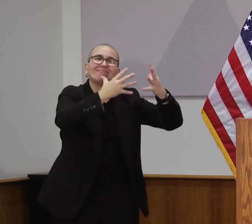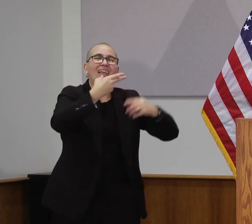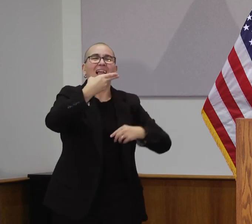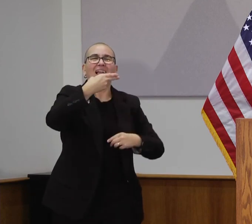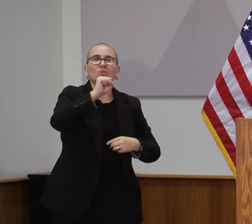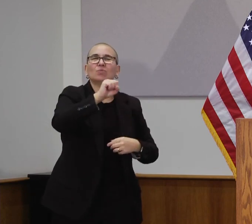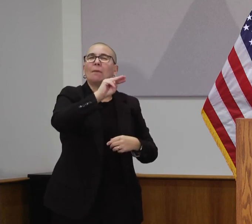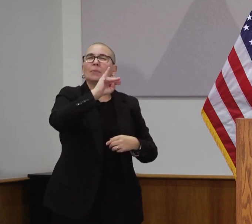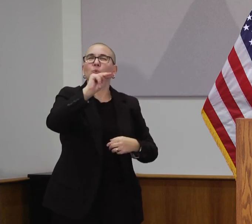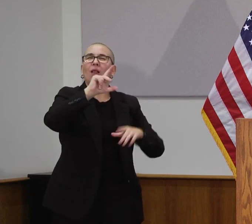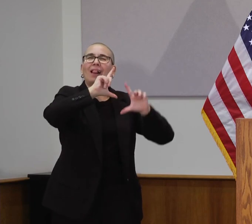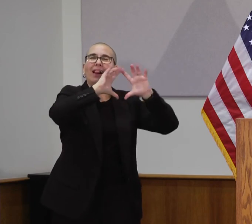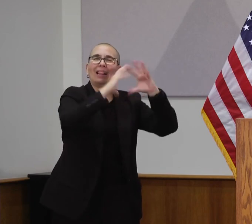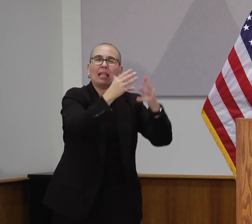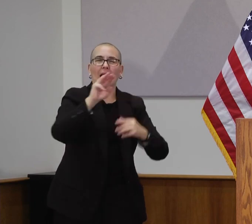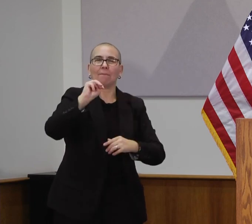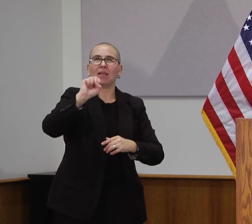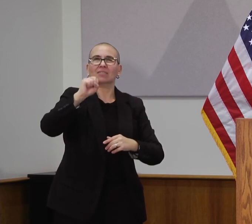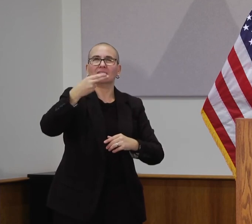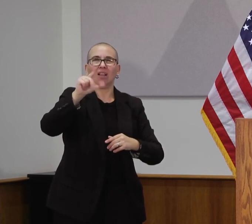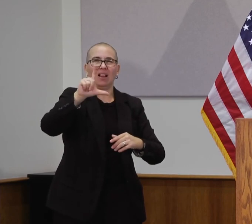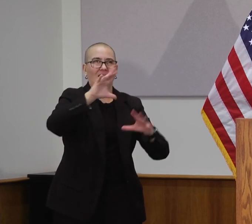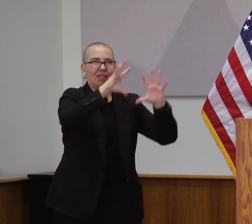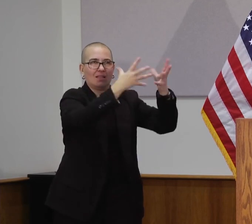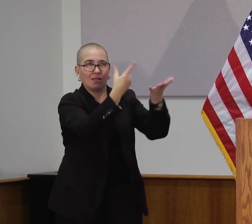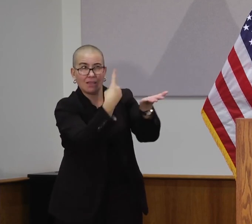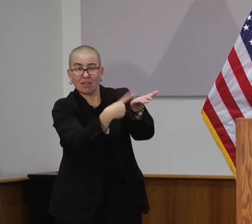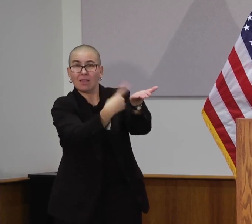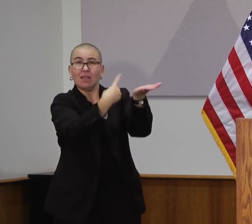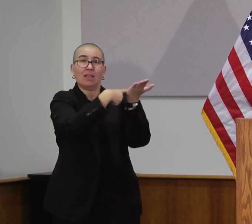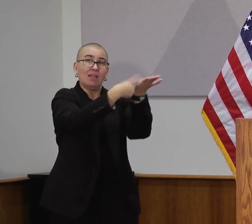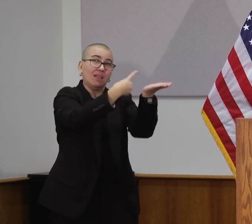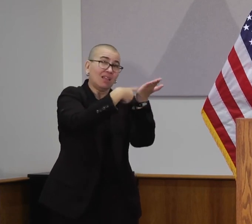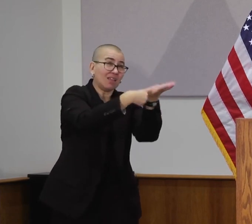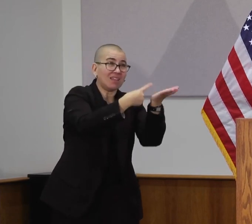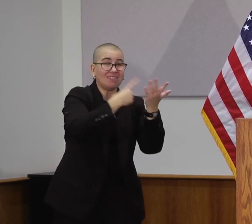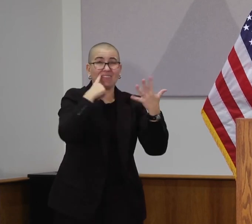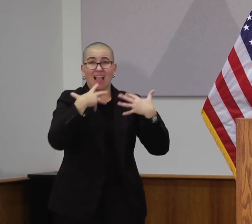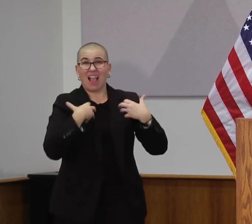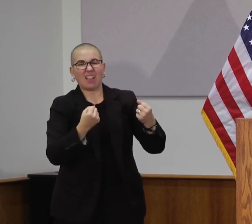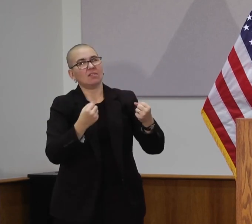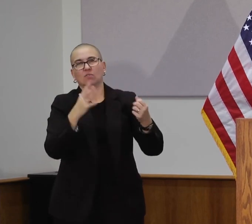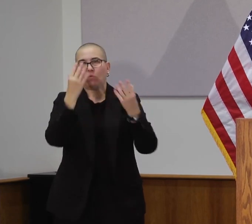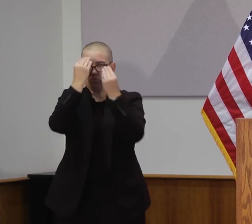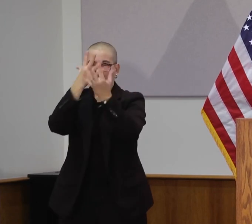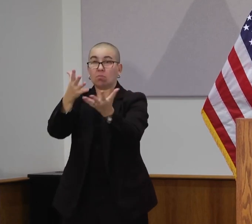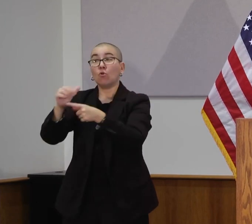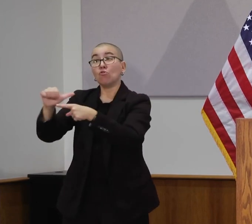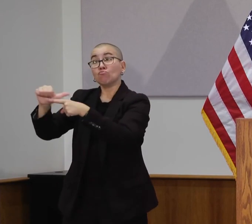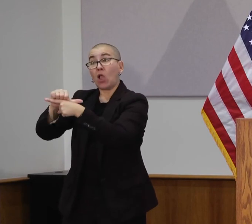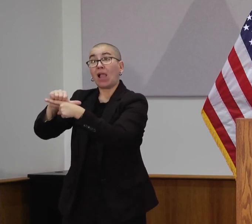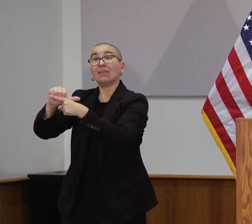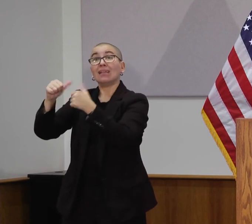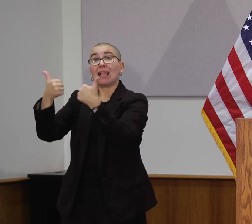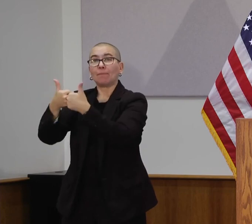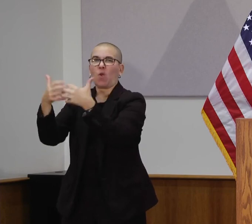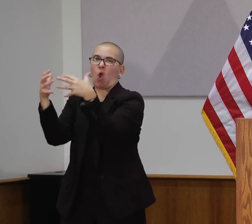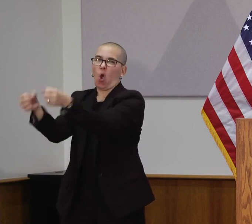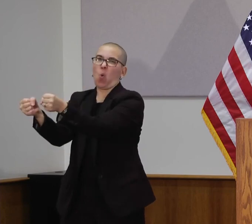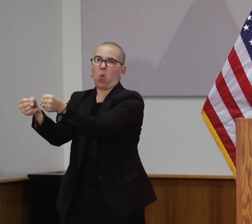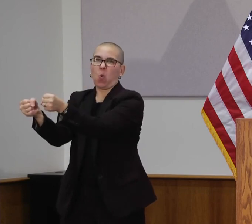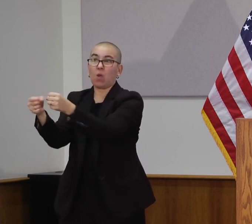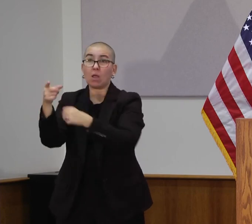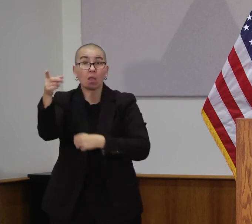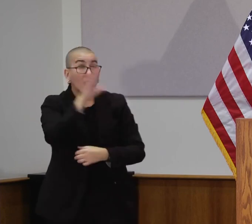health advice standpoint, we would really like to see sports put on pause. High school and